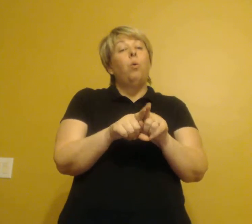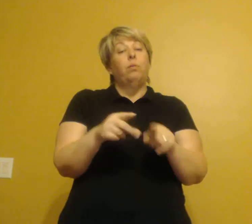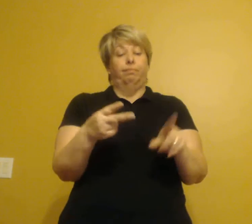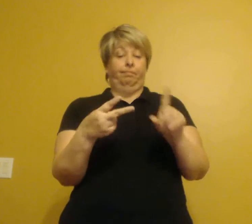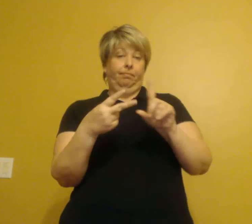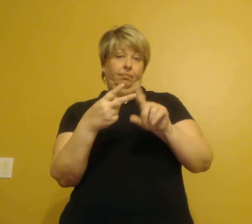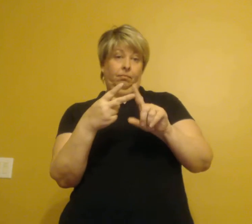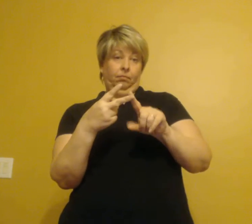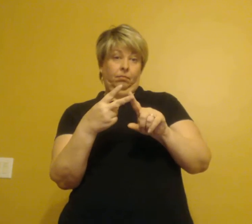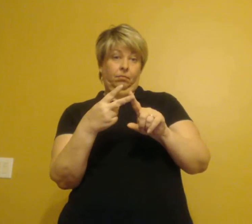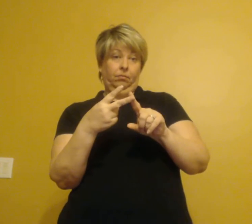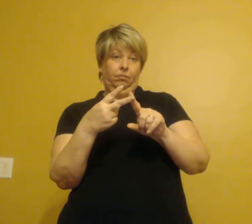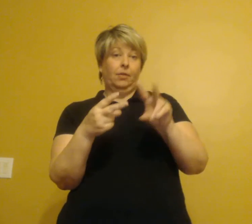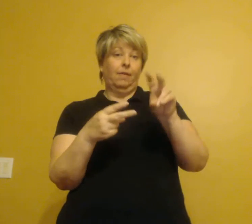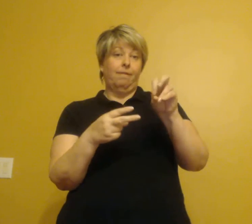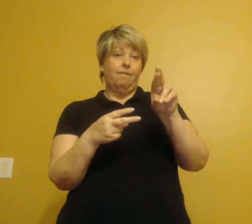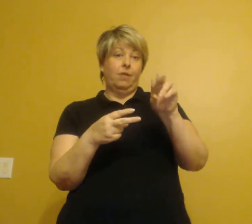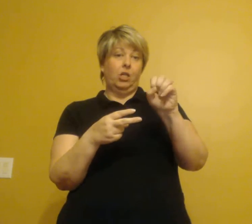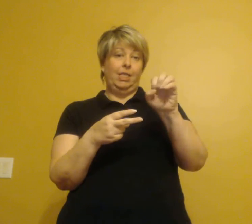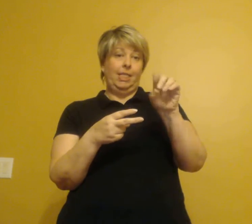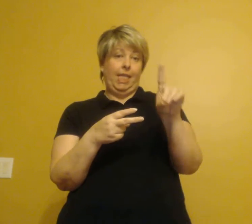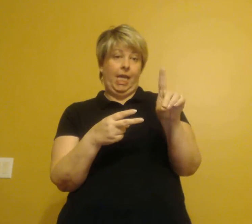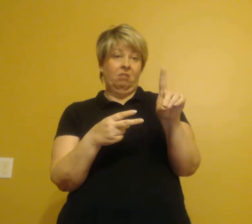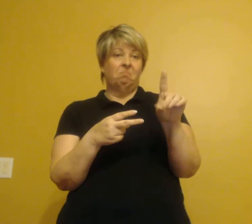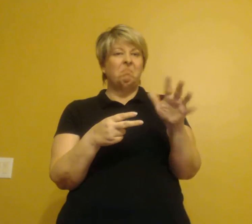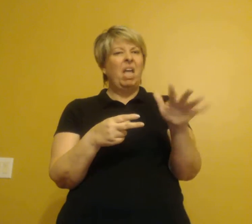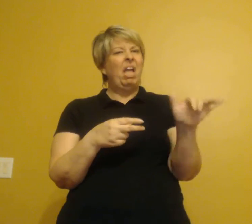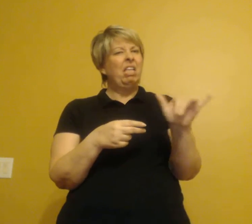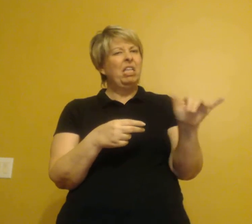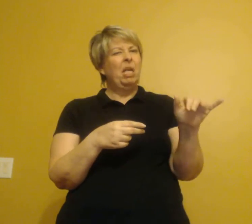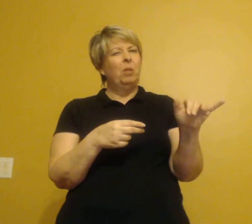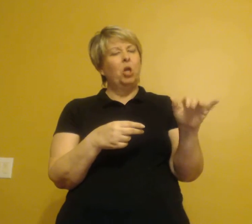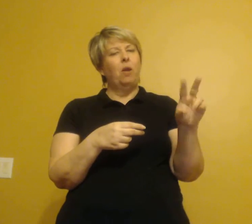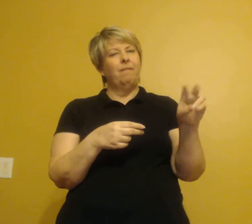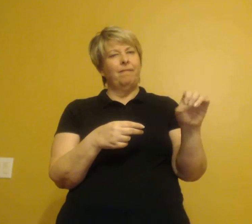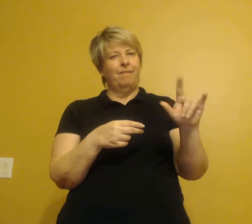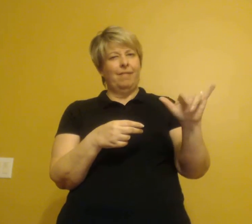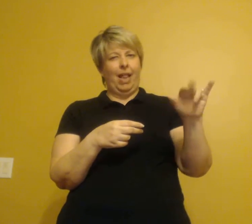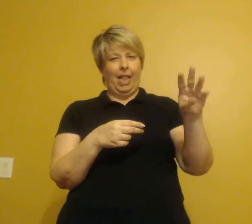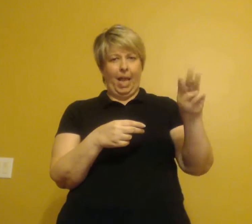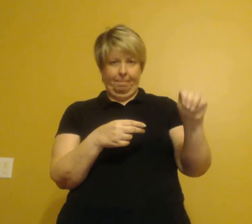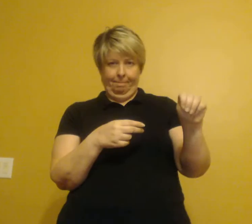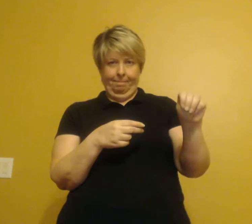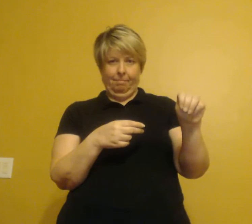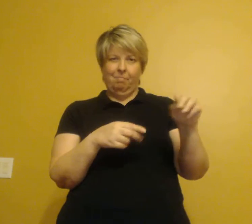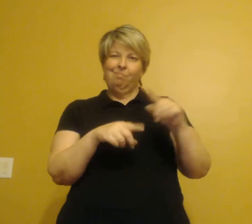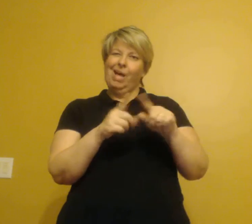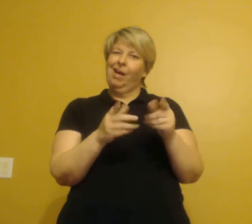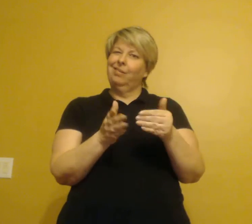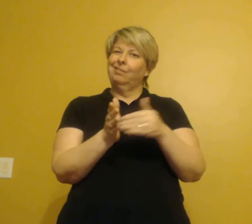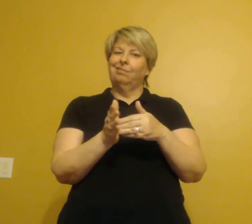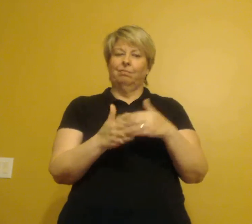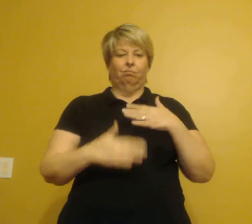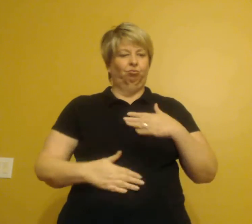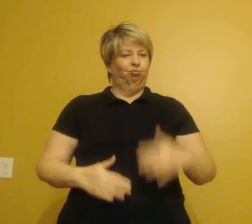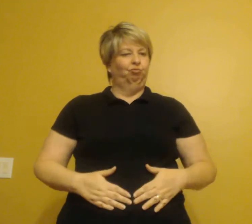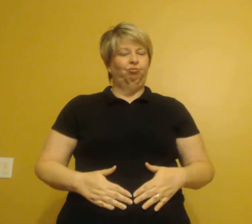sedative called Versed. Versed is similar to Valium, but there again, it's much shorter acting and it's much